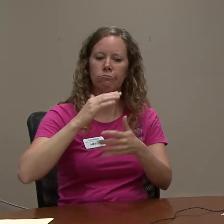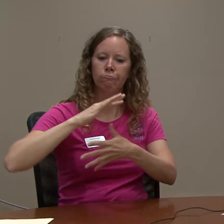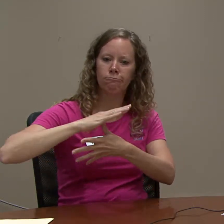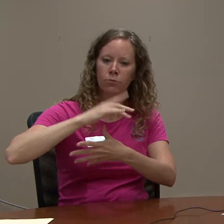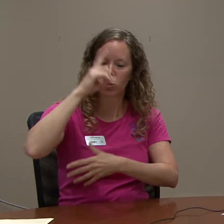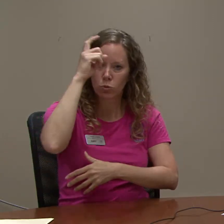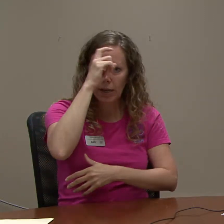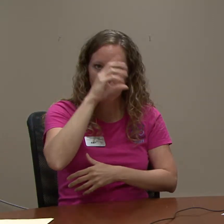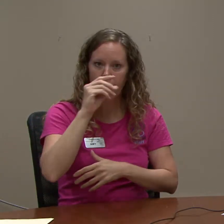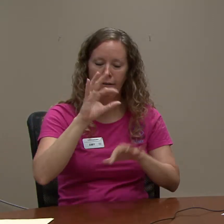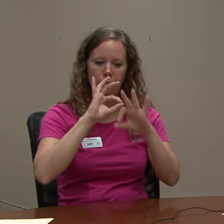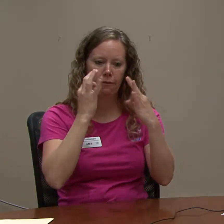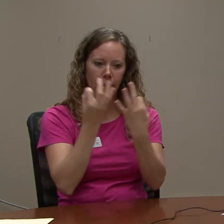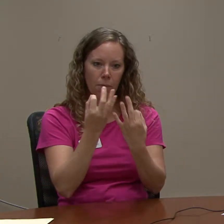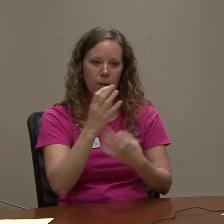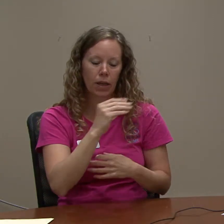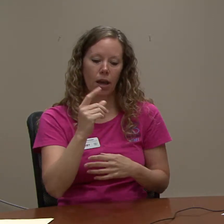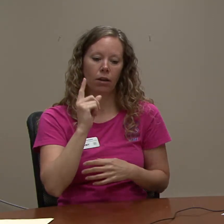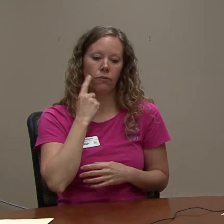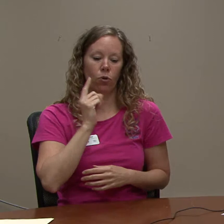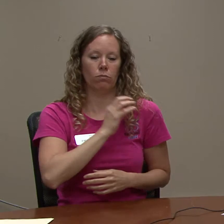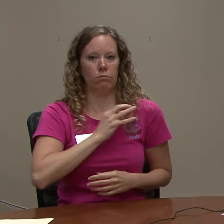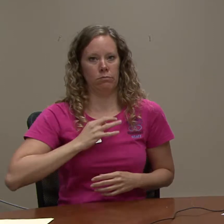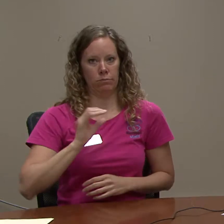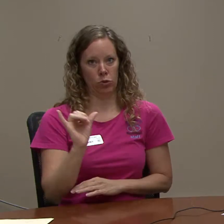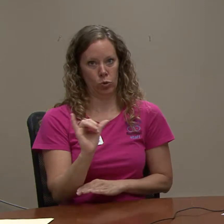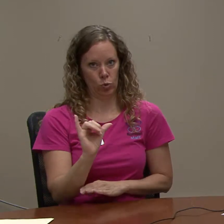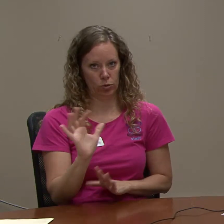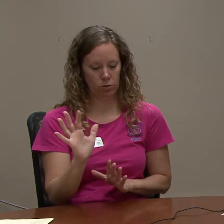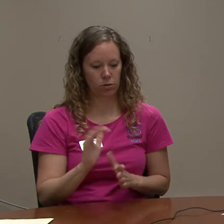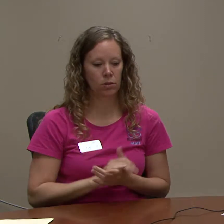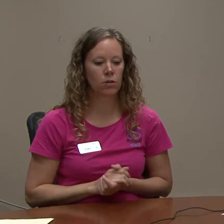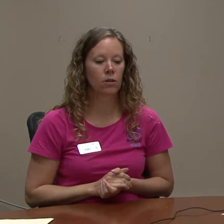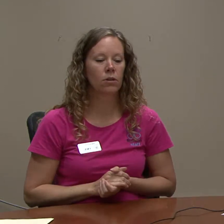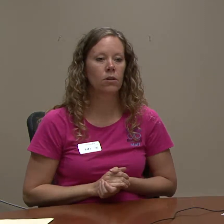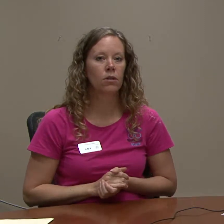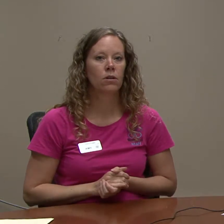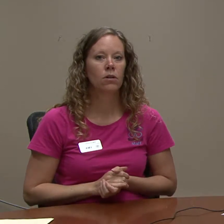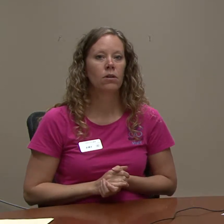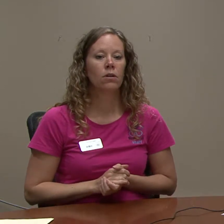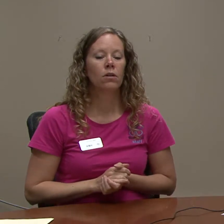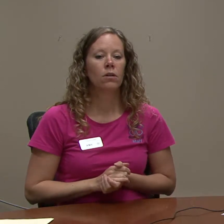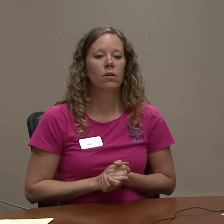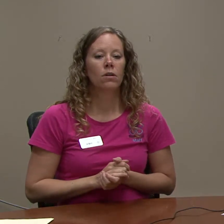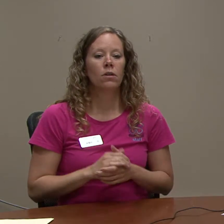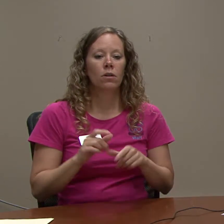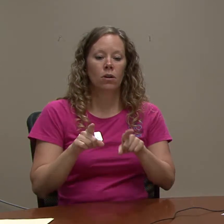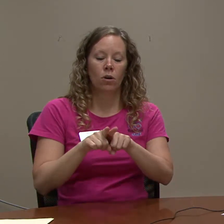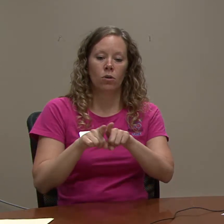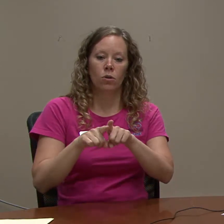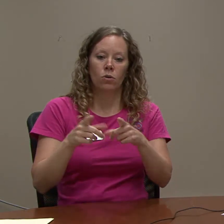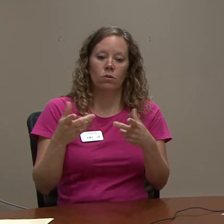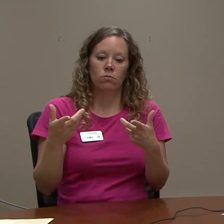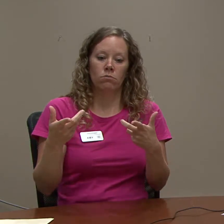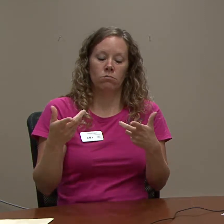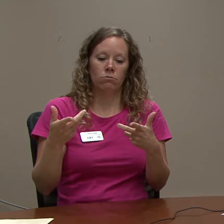the family, and also for our staff, and as well as whether or not what we could handle in terms